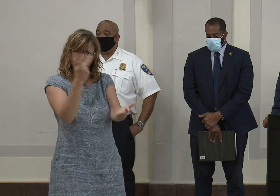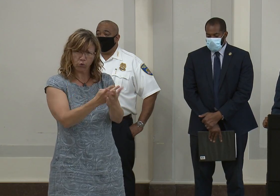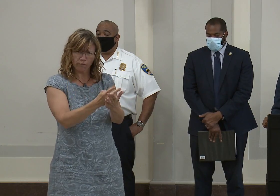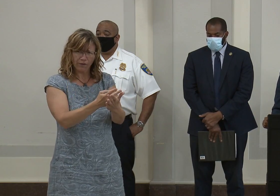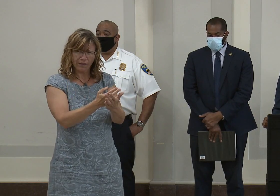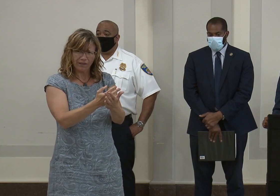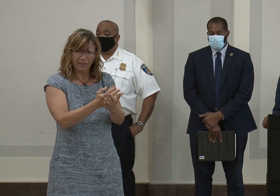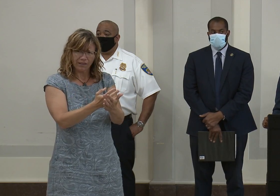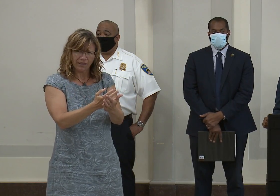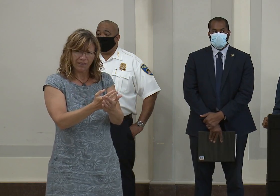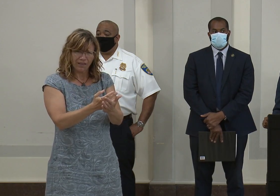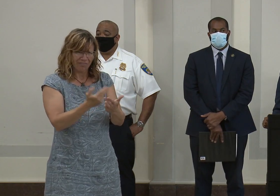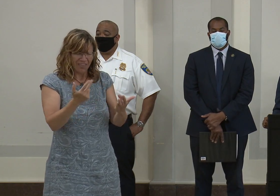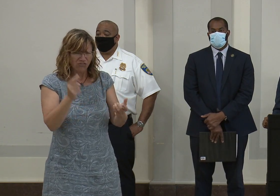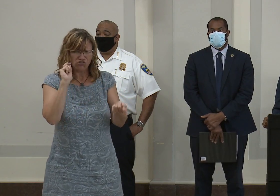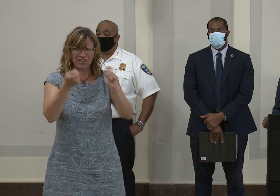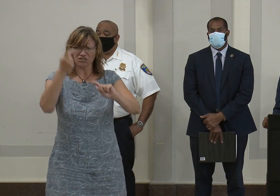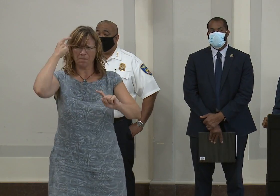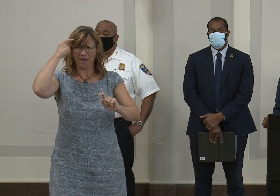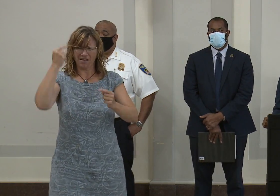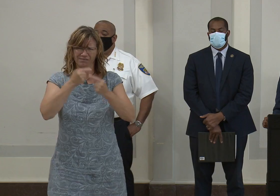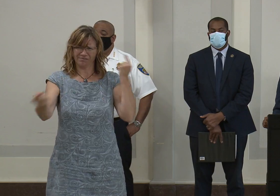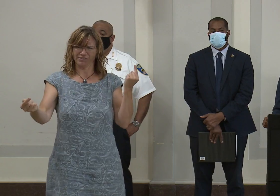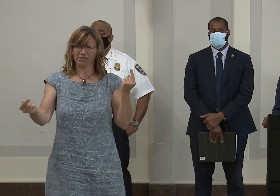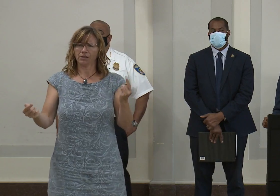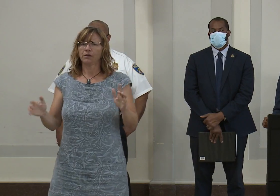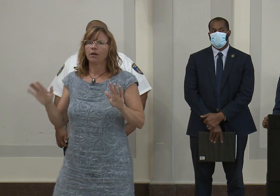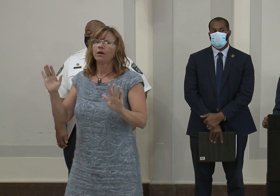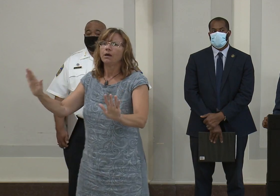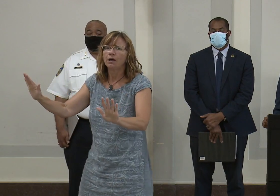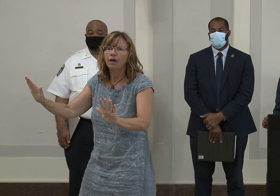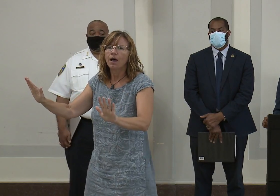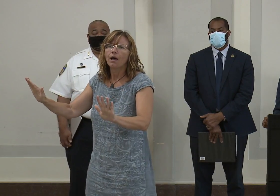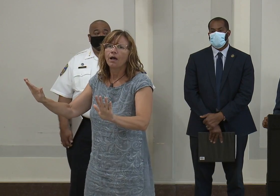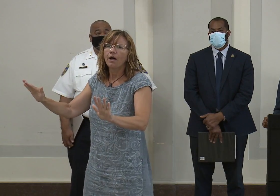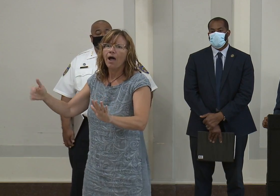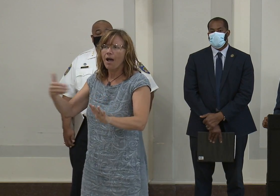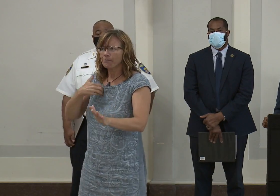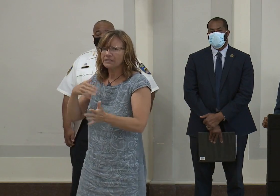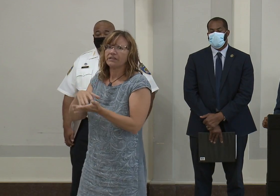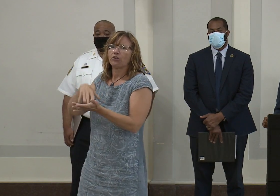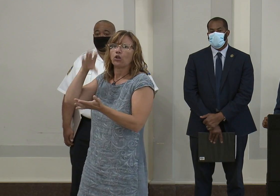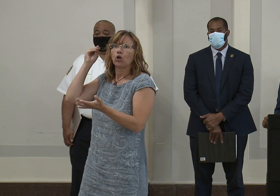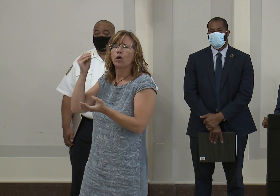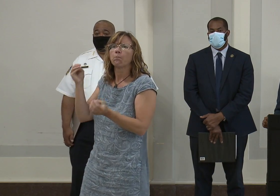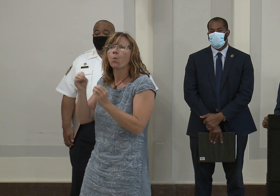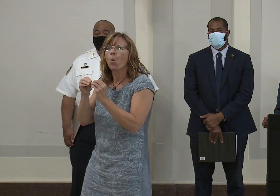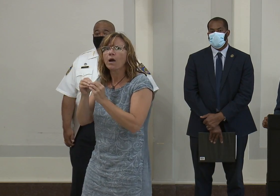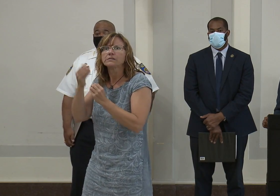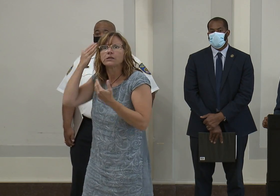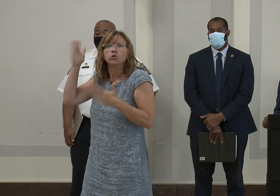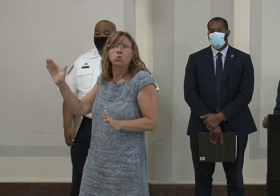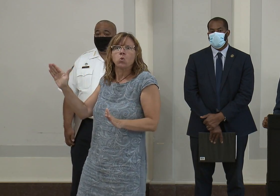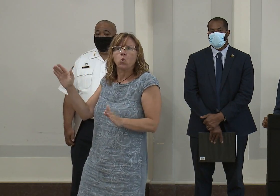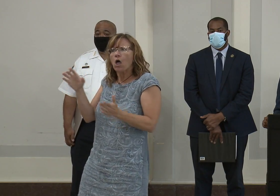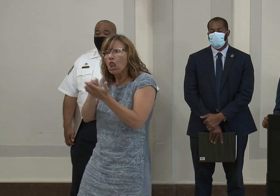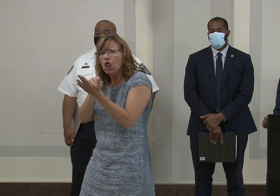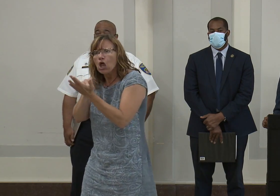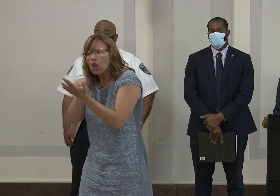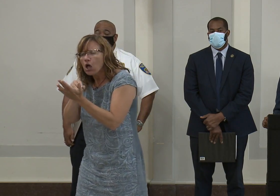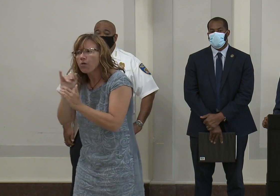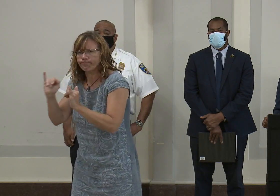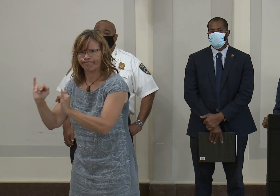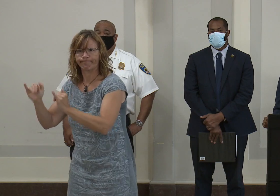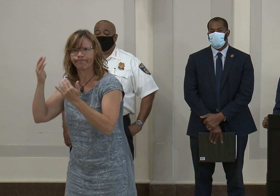it's about growth. It's about learning, but also resolutions are non-binding. That's not an ordinance, right? And we